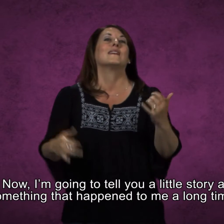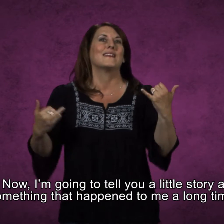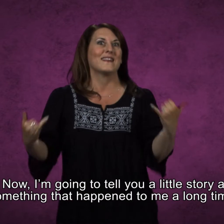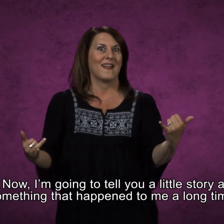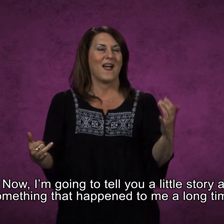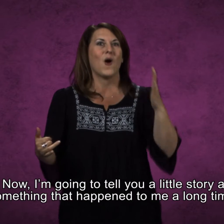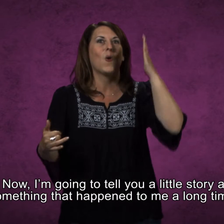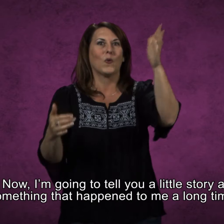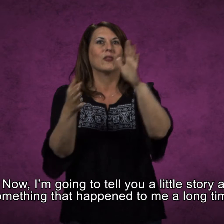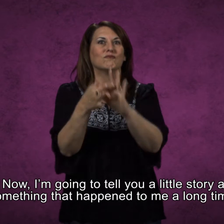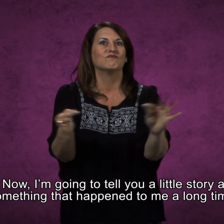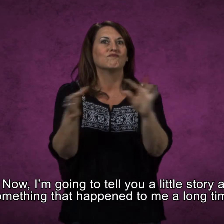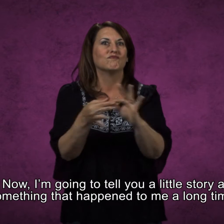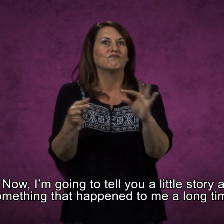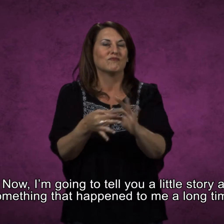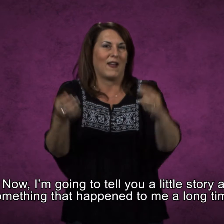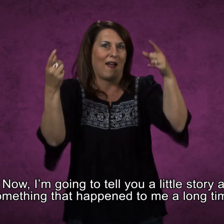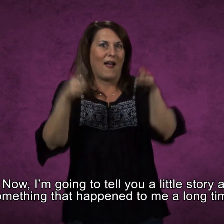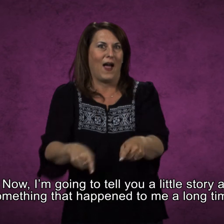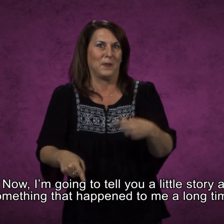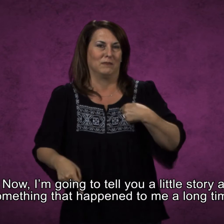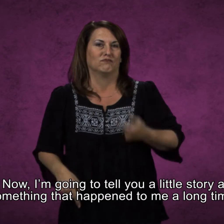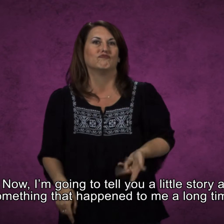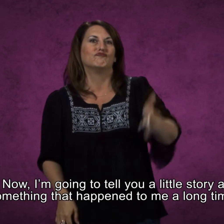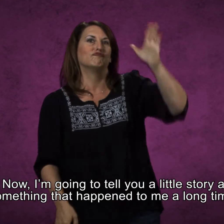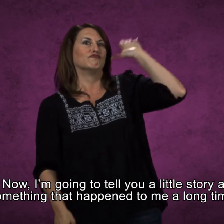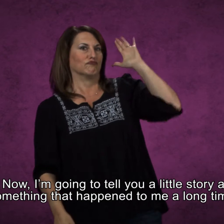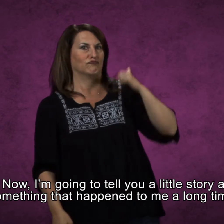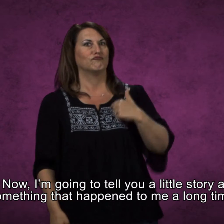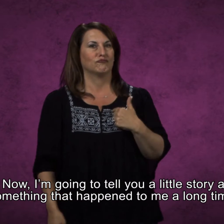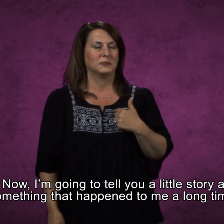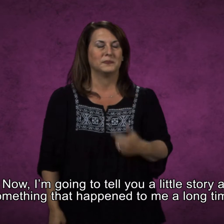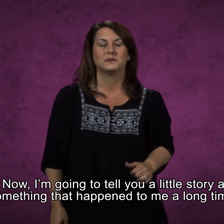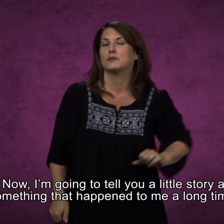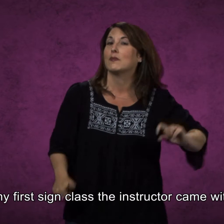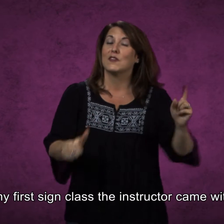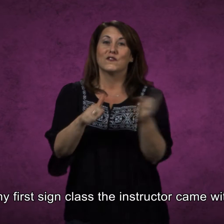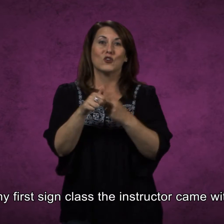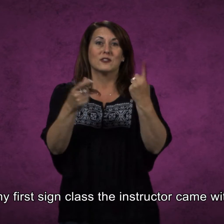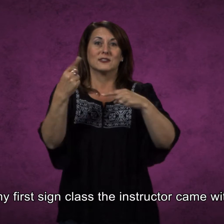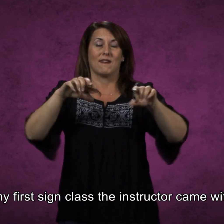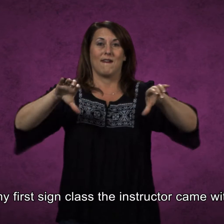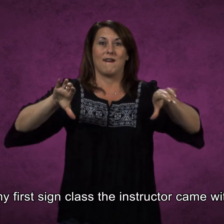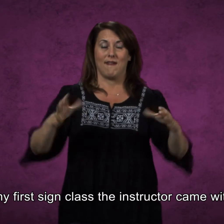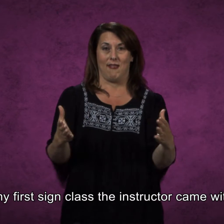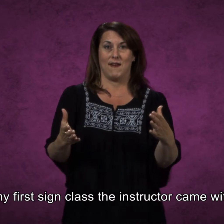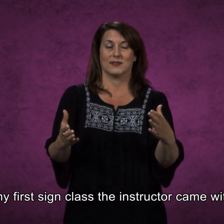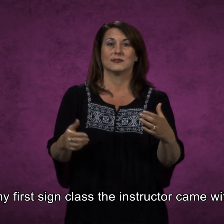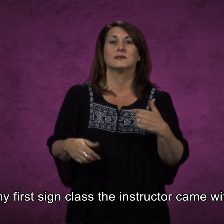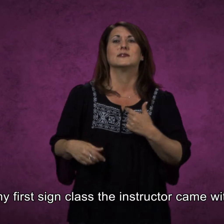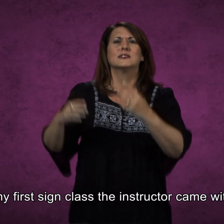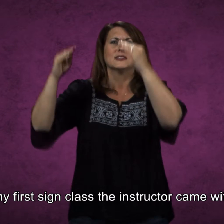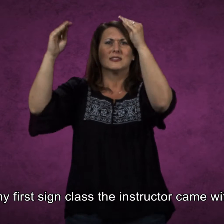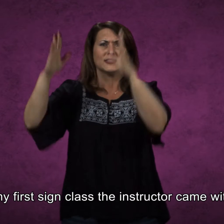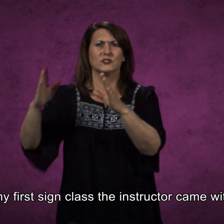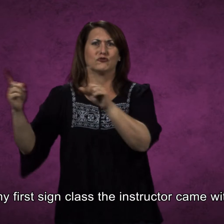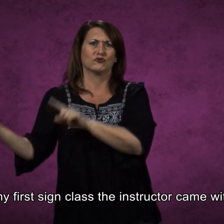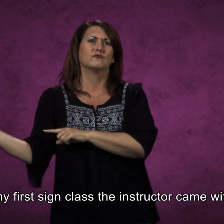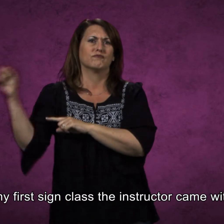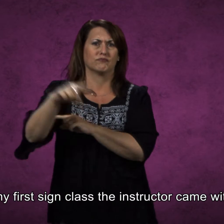Now, I'm going to tell you a little story about something that happened to me a long time ago. In my first sign class, the instructor came with a